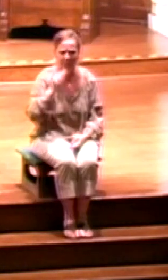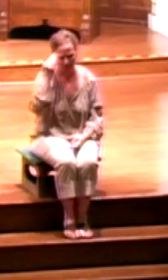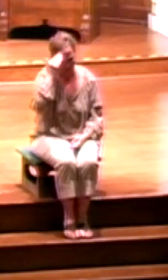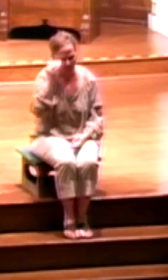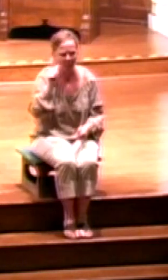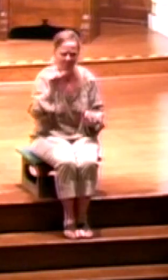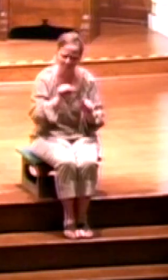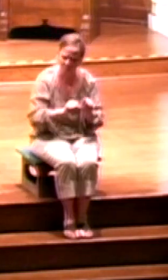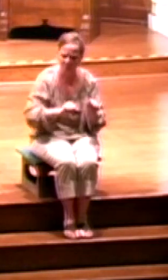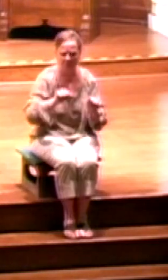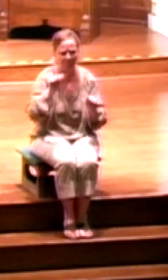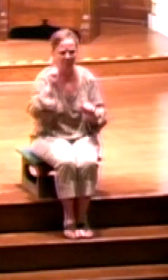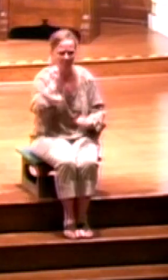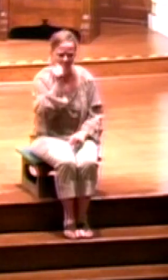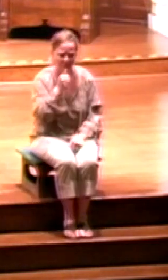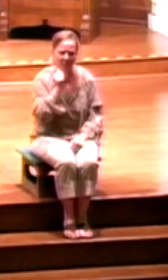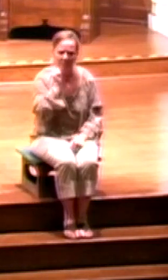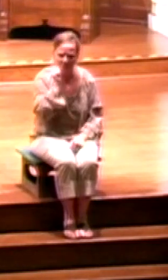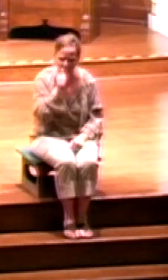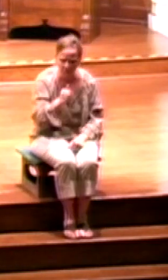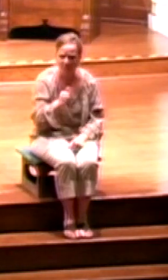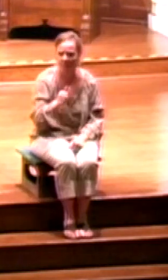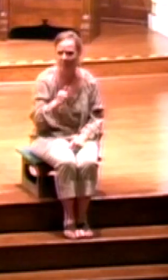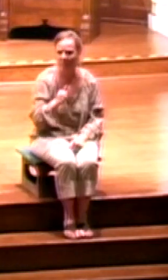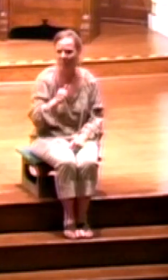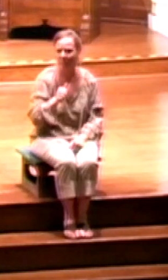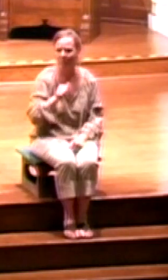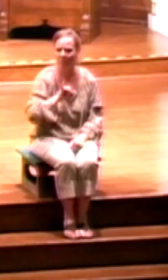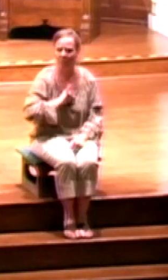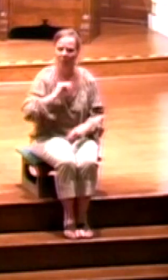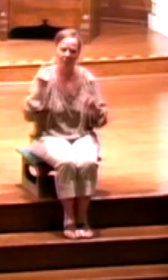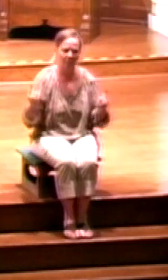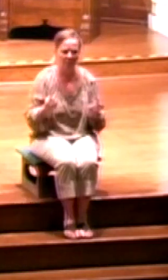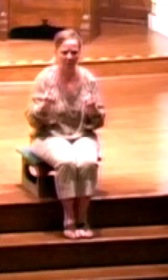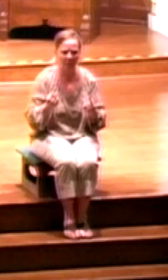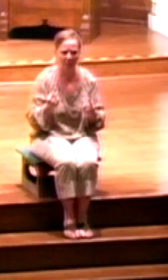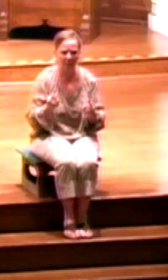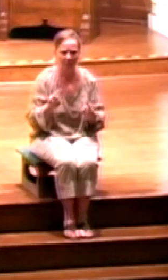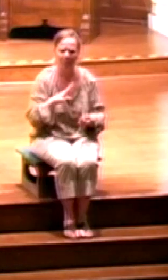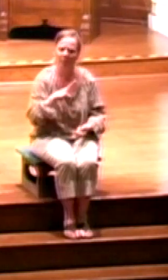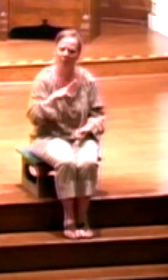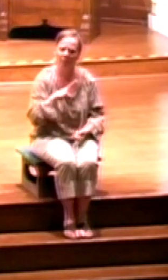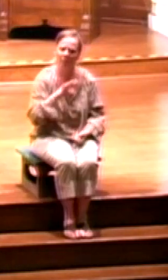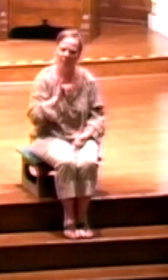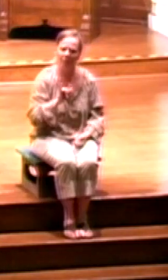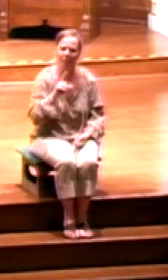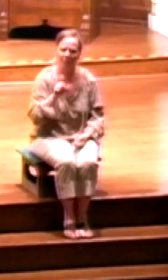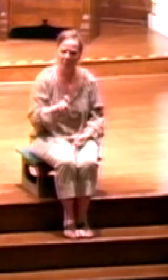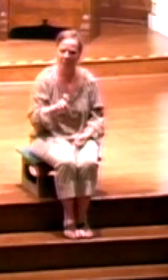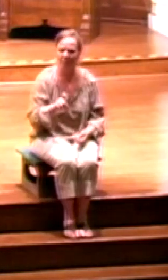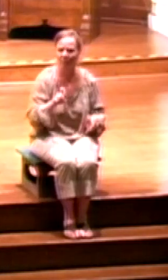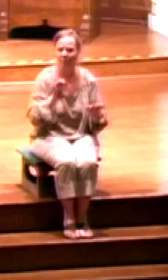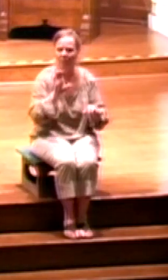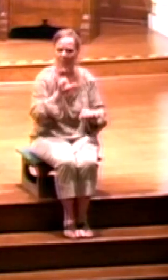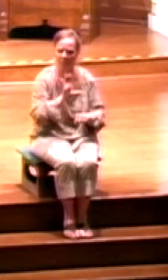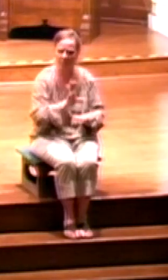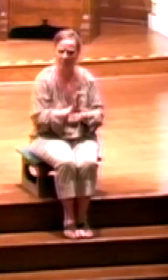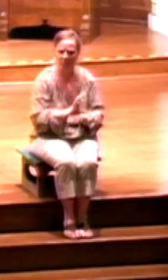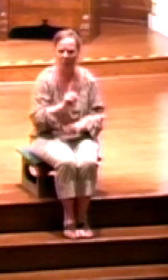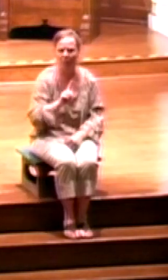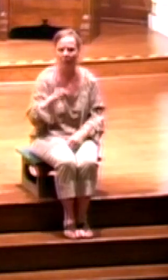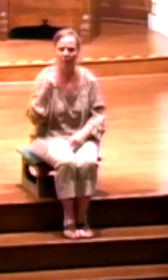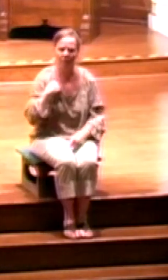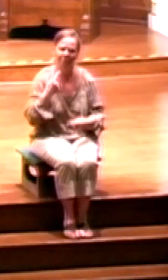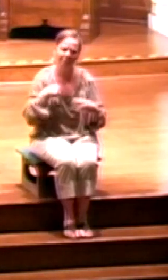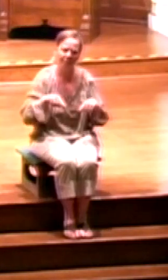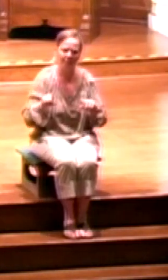sinner. I do not deserve the mercy of God, and I need a church." I need a church where I can